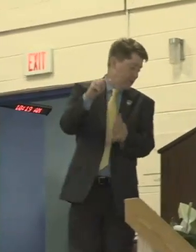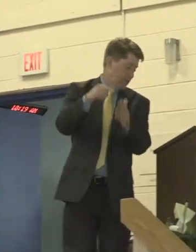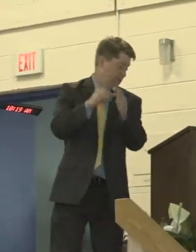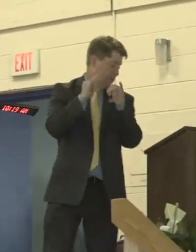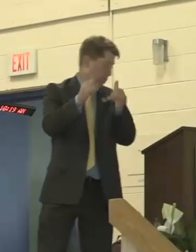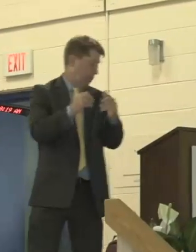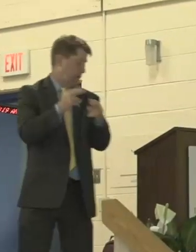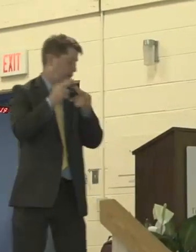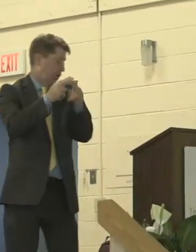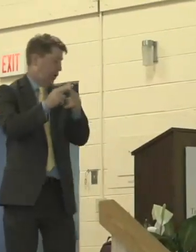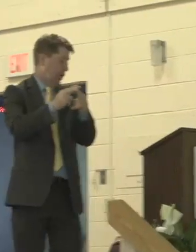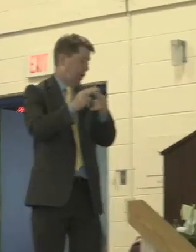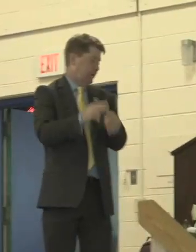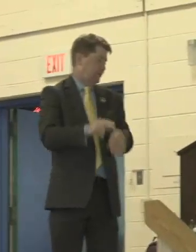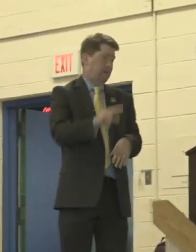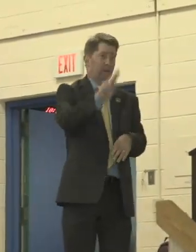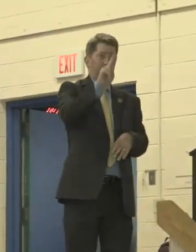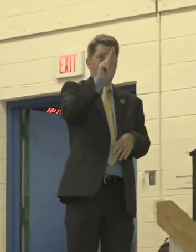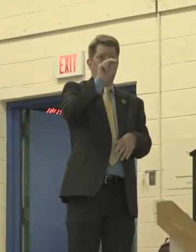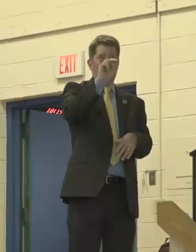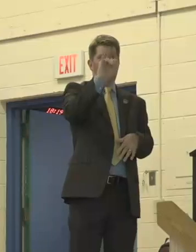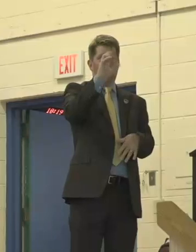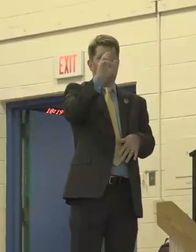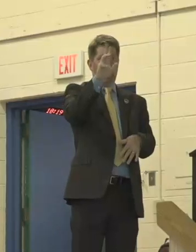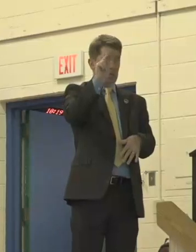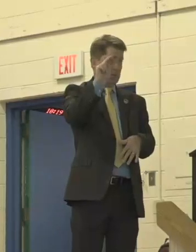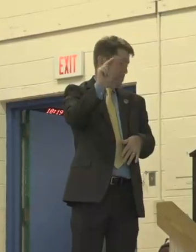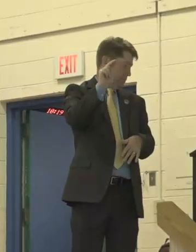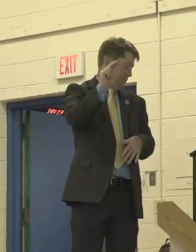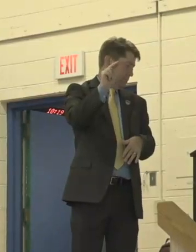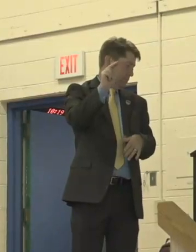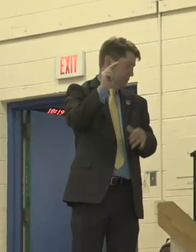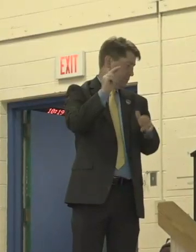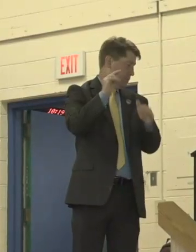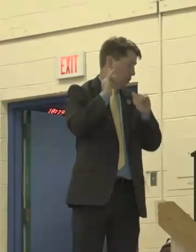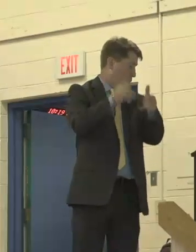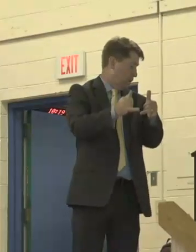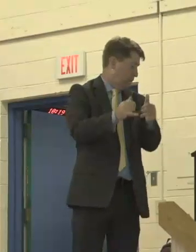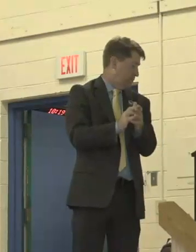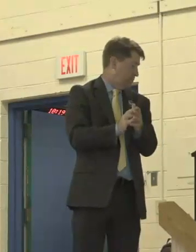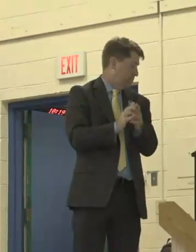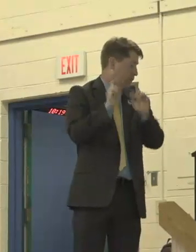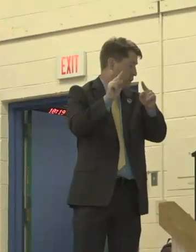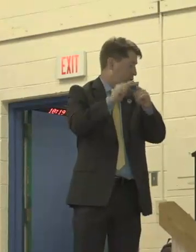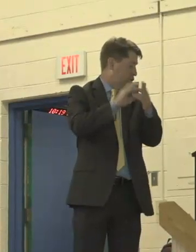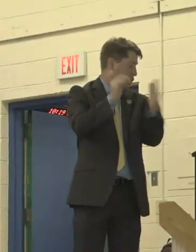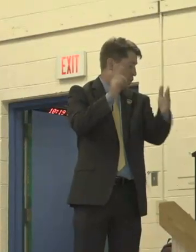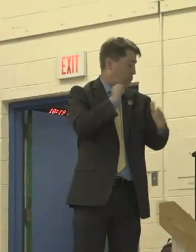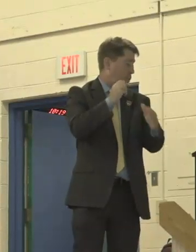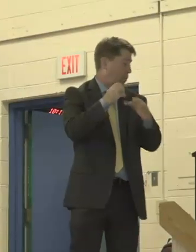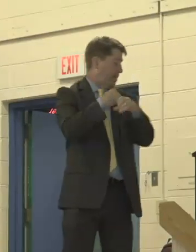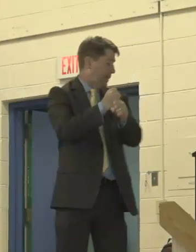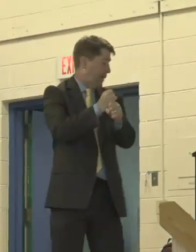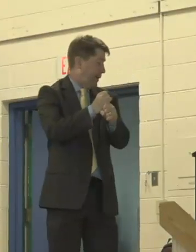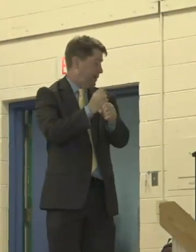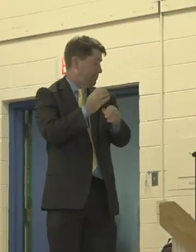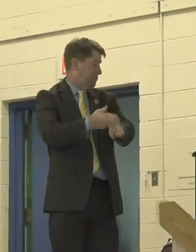All right, the next award is called the Unicorn Award. And this goes to the student